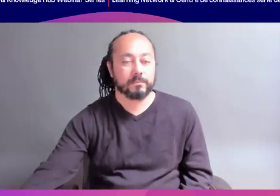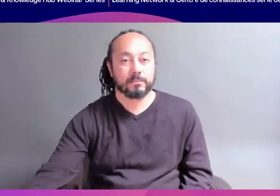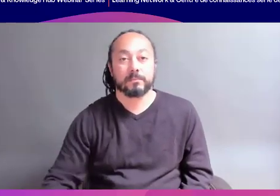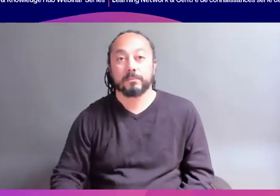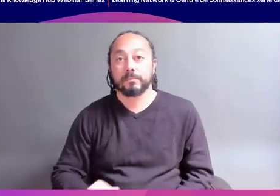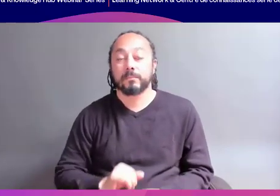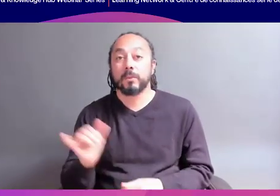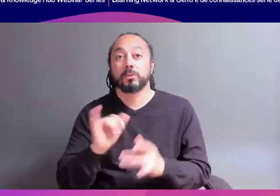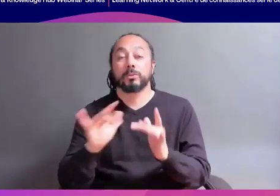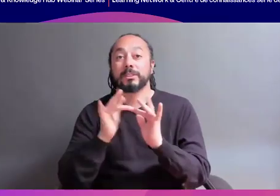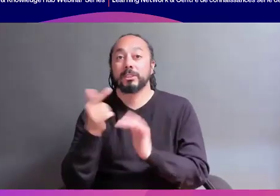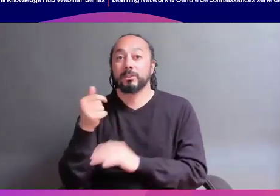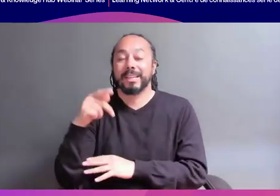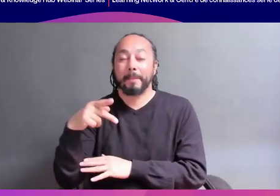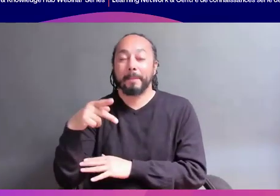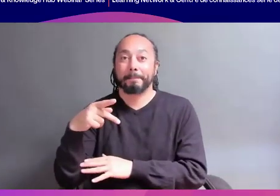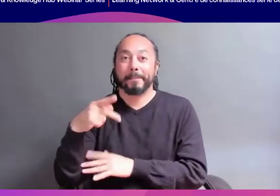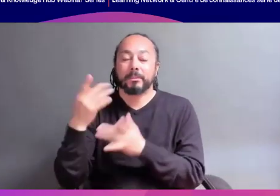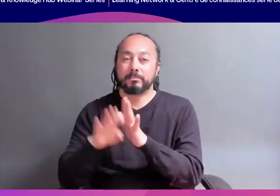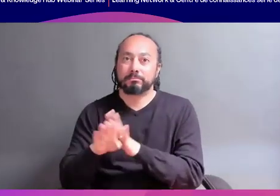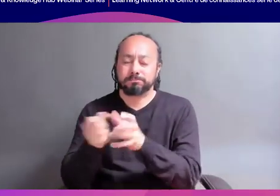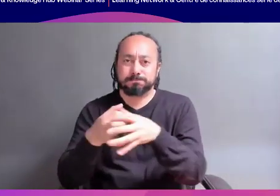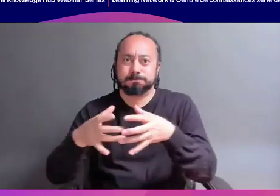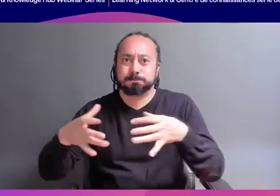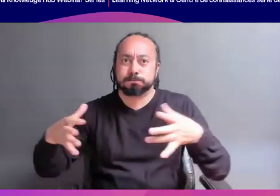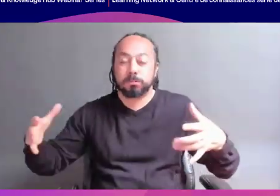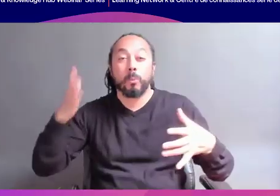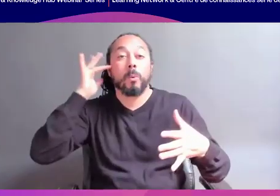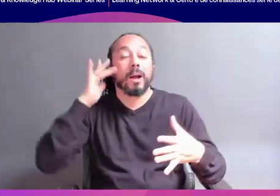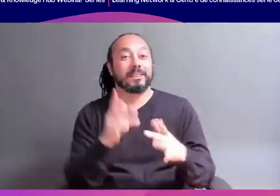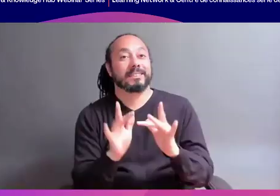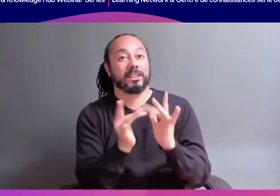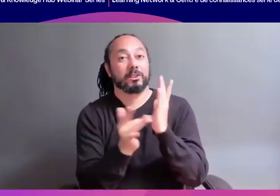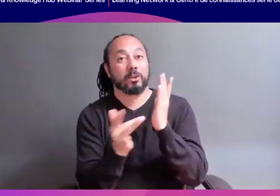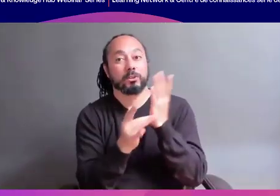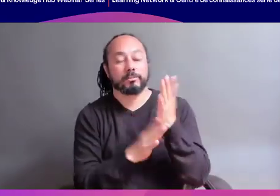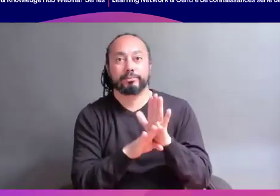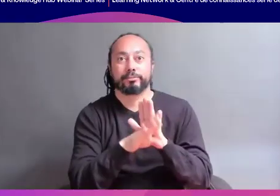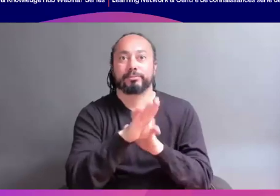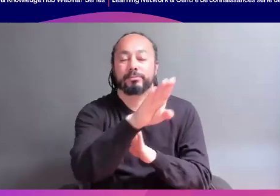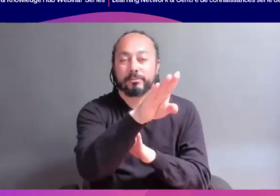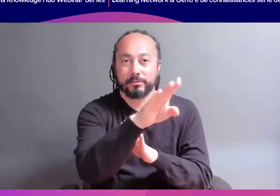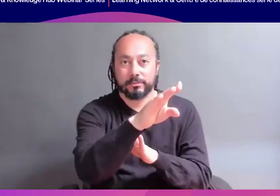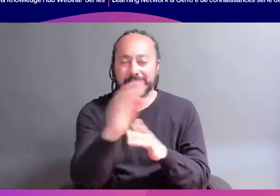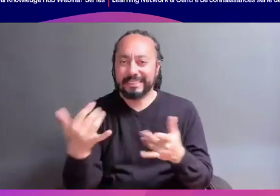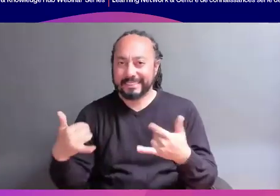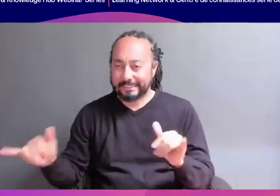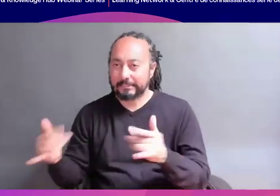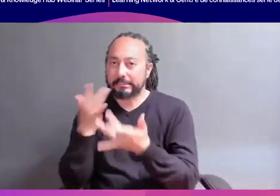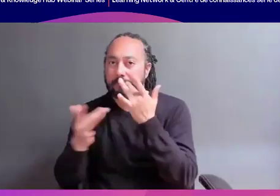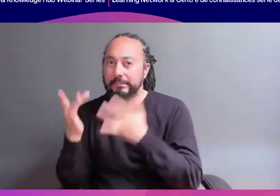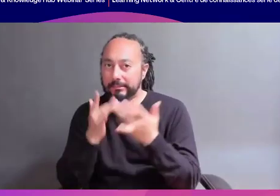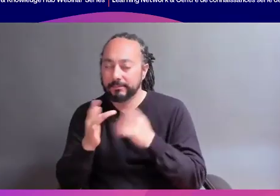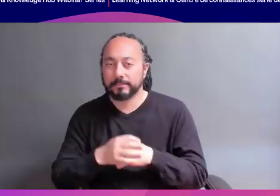First Nations due to the continued rapid development of technology. It outlines what needs